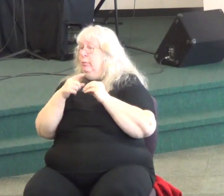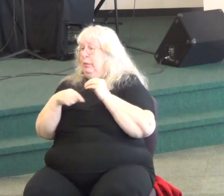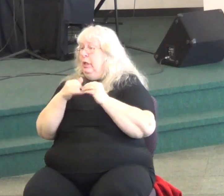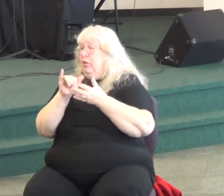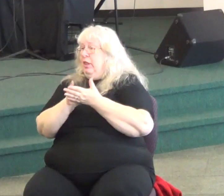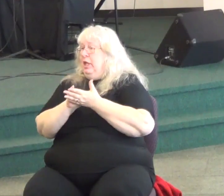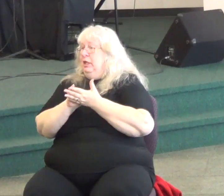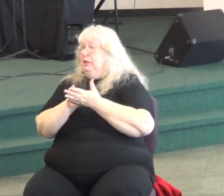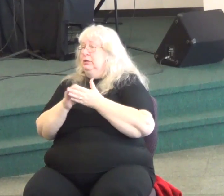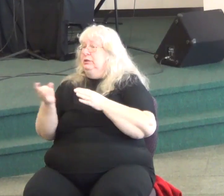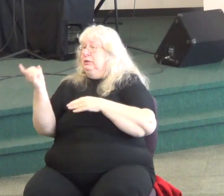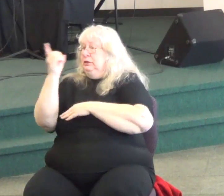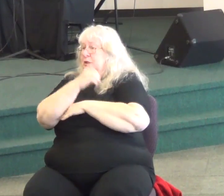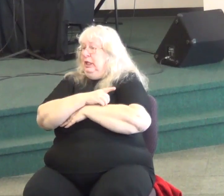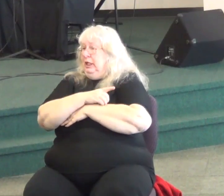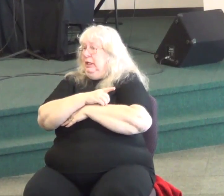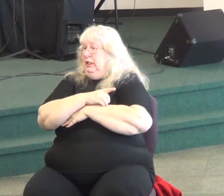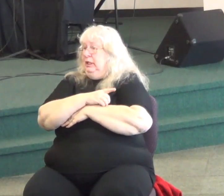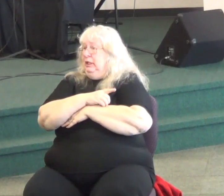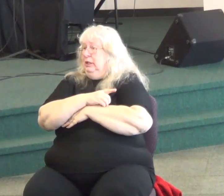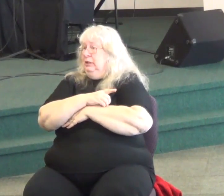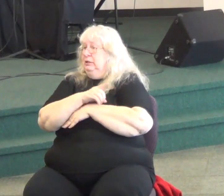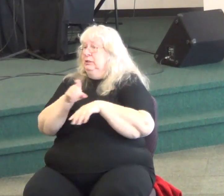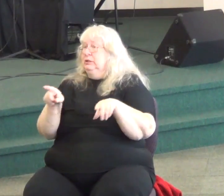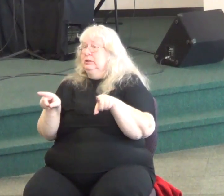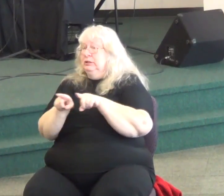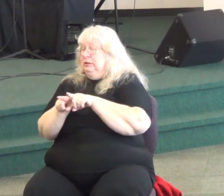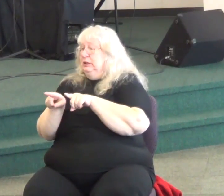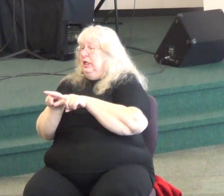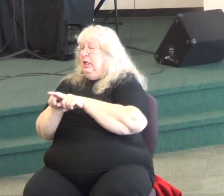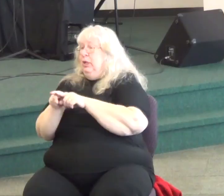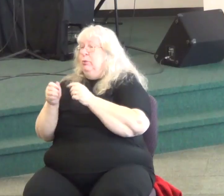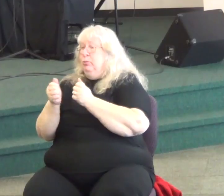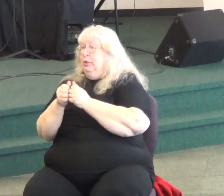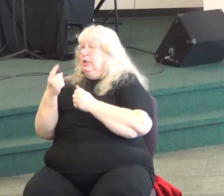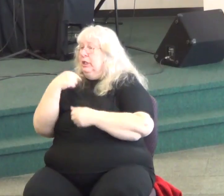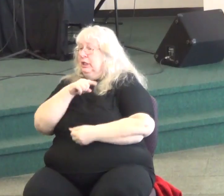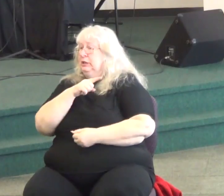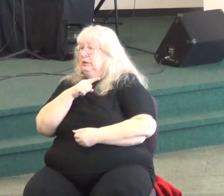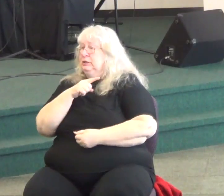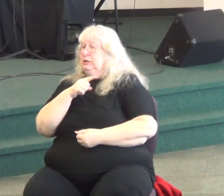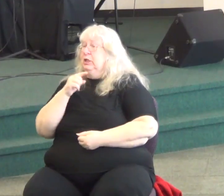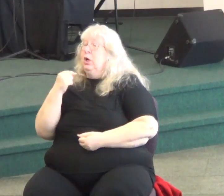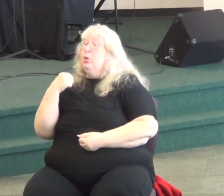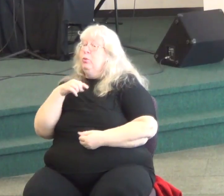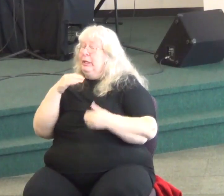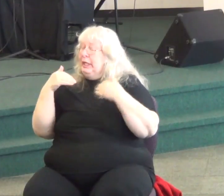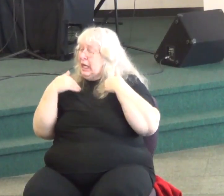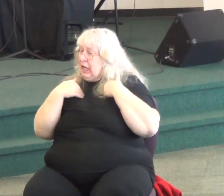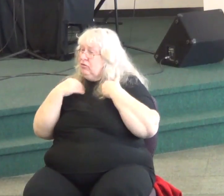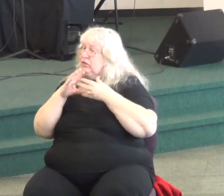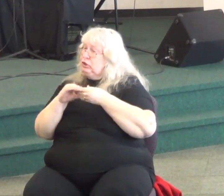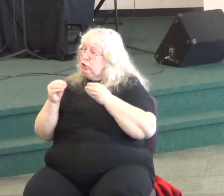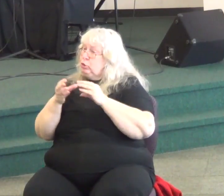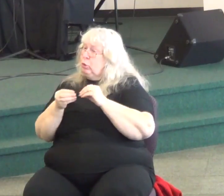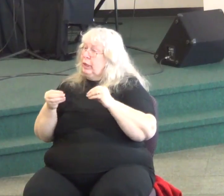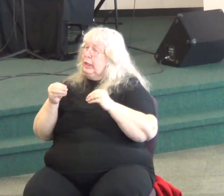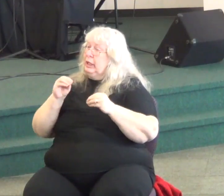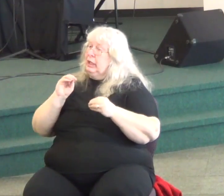And you and I have a story. His name's Jesus. And we're responsible to tell that story